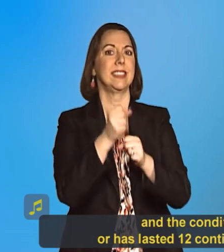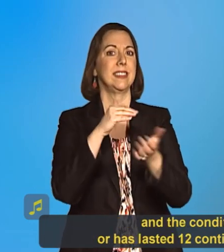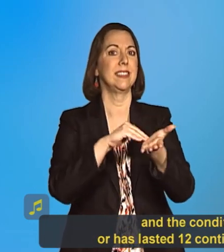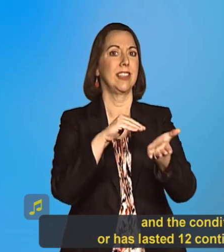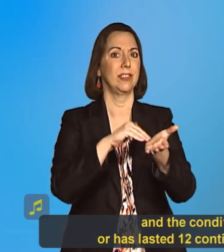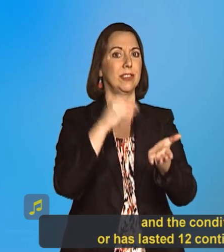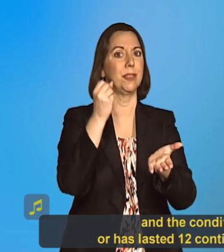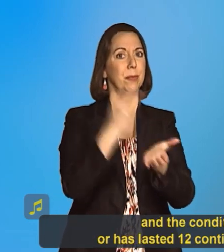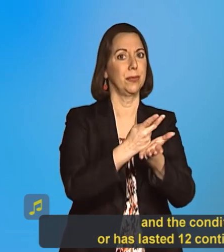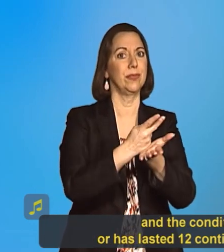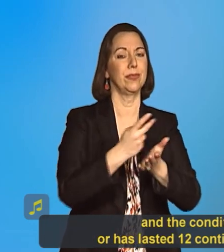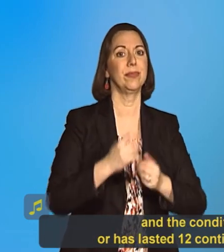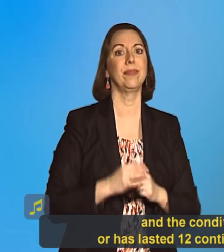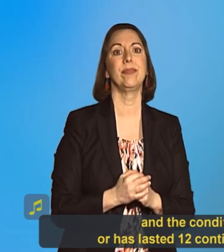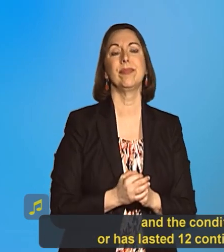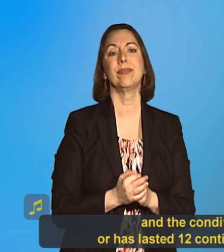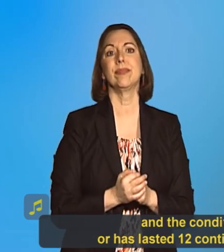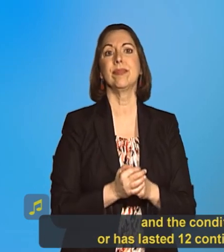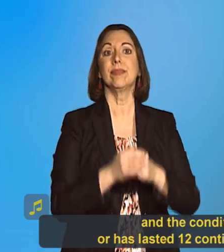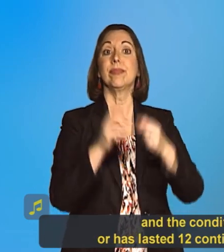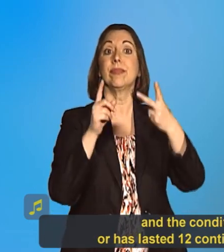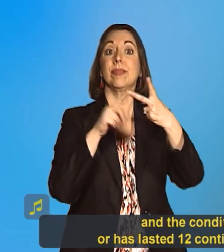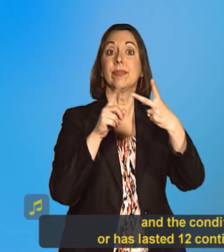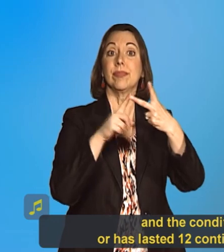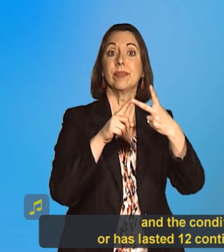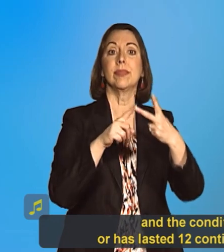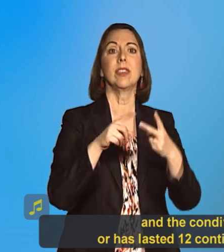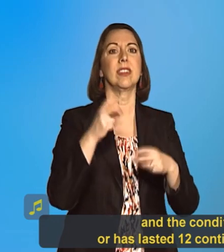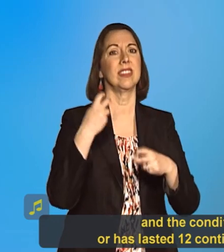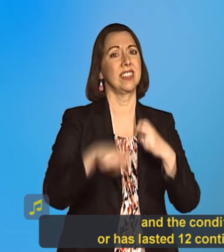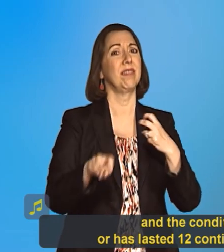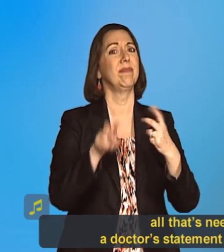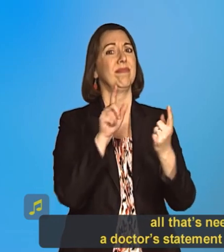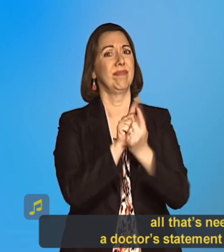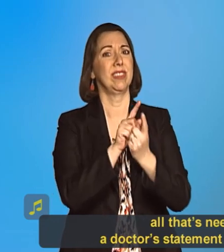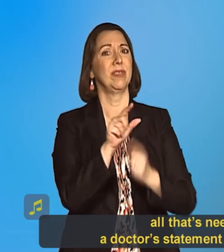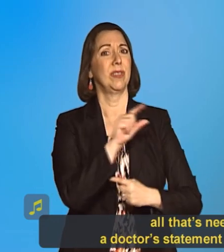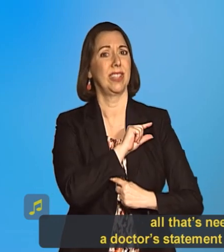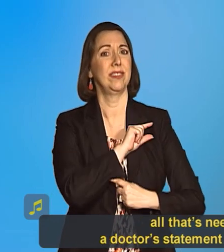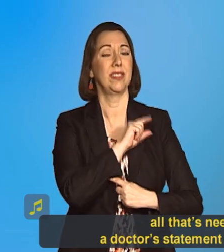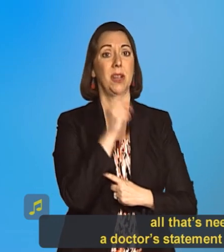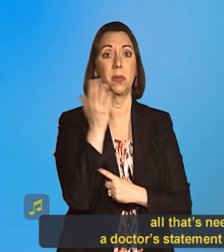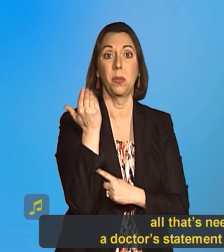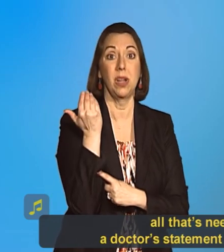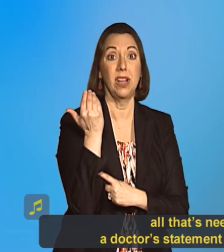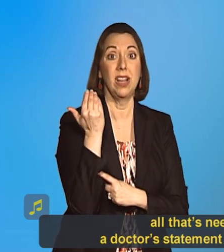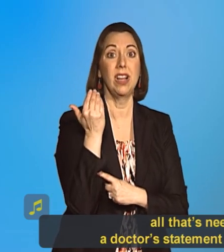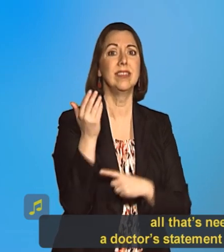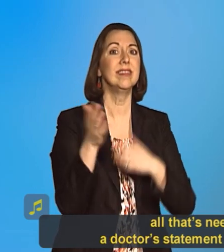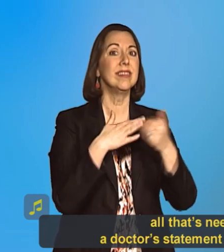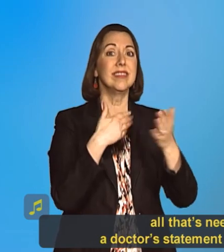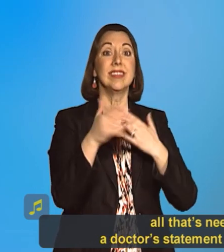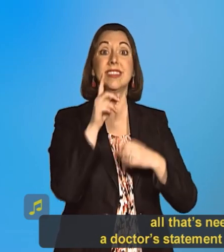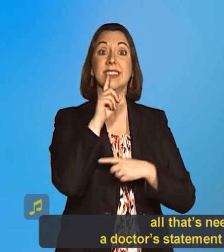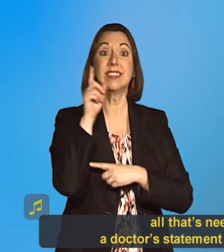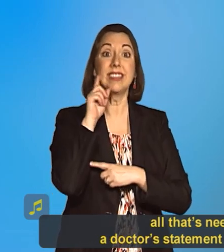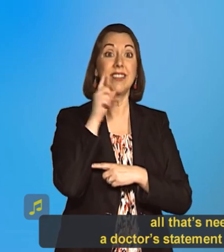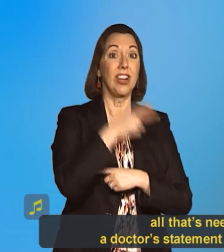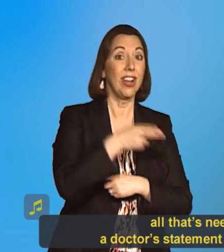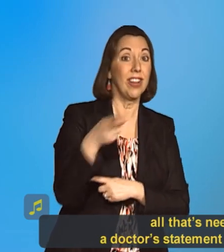the condition will or has lasted 12 continuous months, all that's needed is a doctor's statement certifying that.